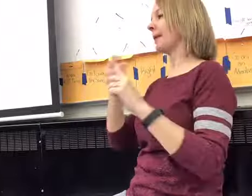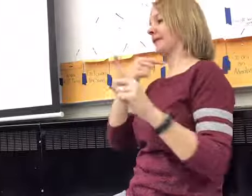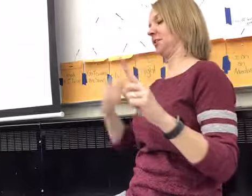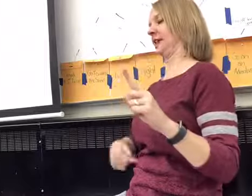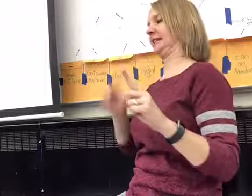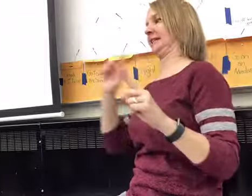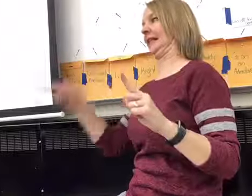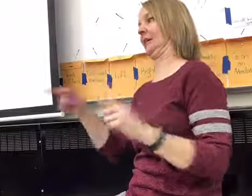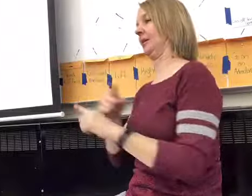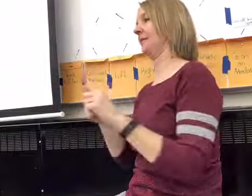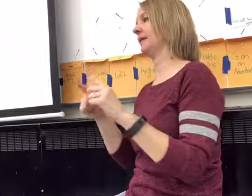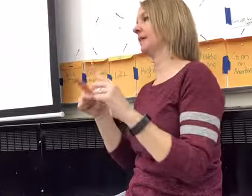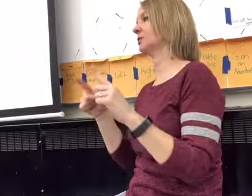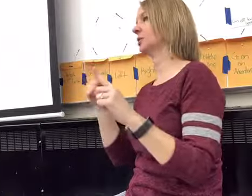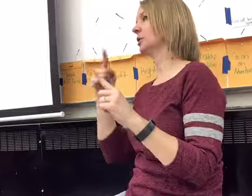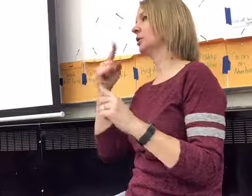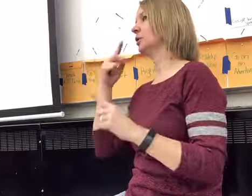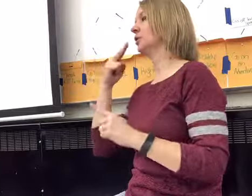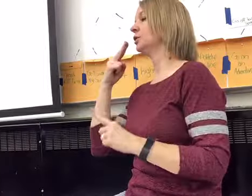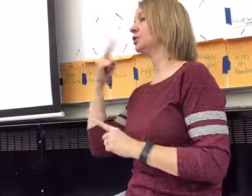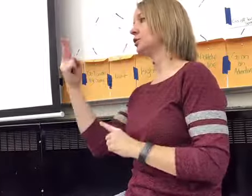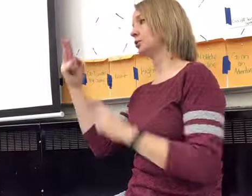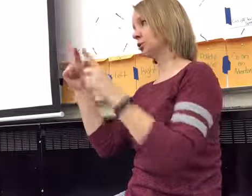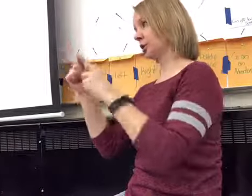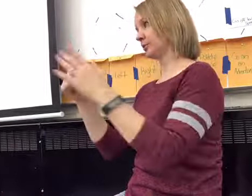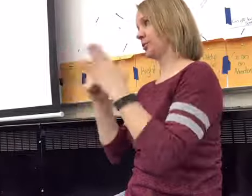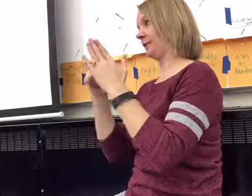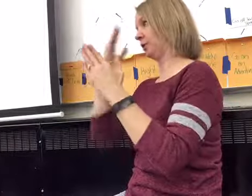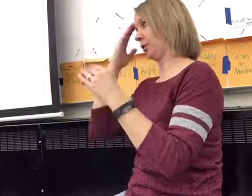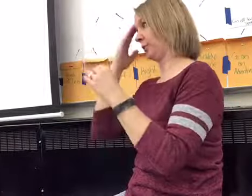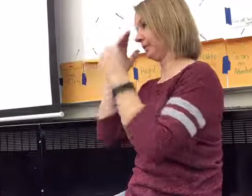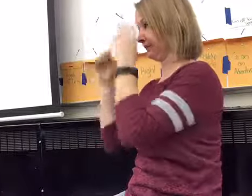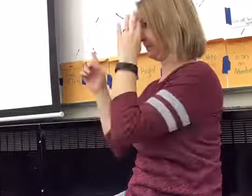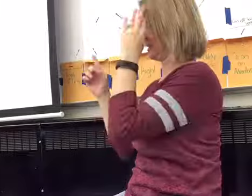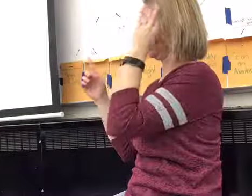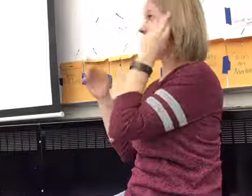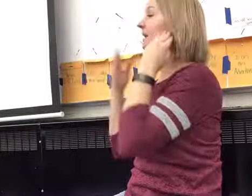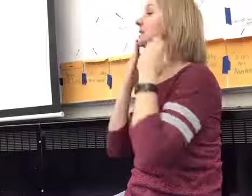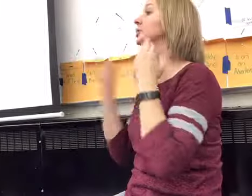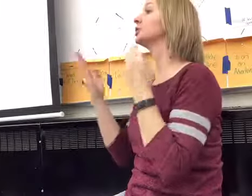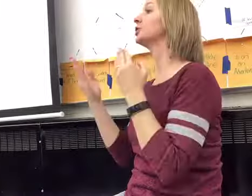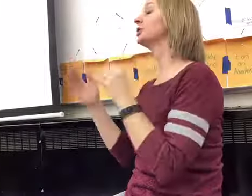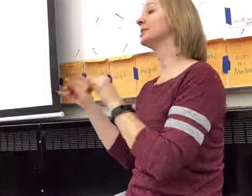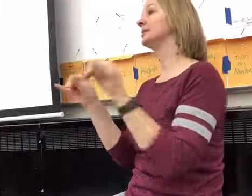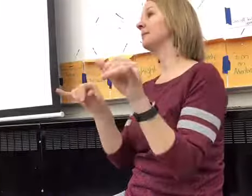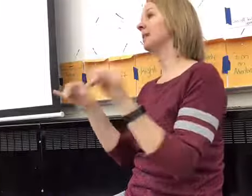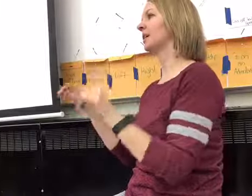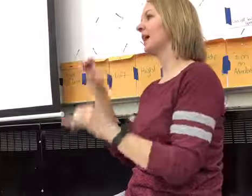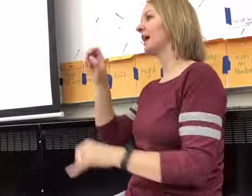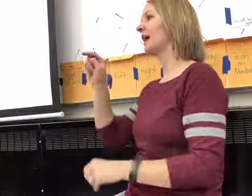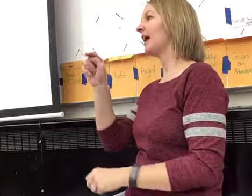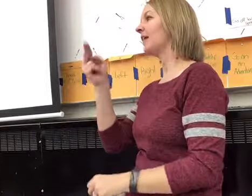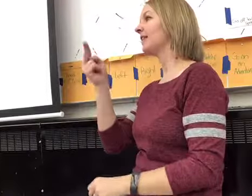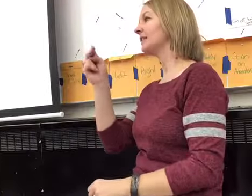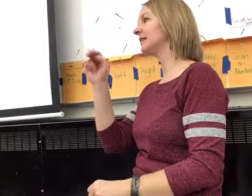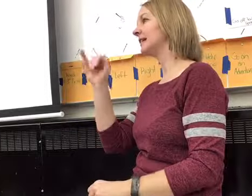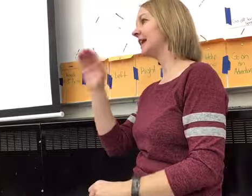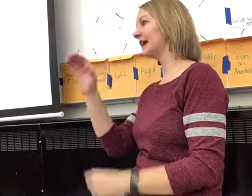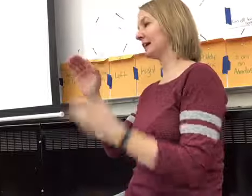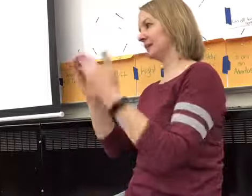term, or two terms I need you to remember. First off, this is a good similarity. This is the ethnic communities.